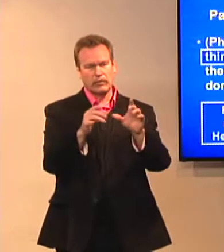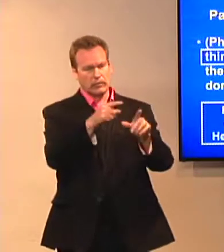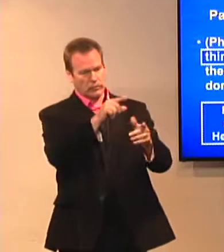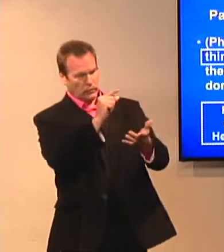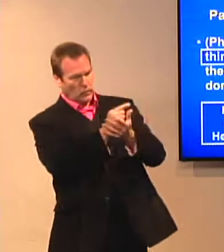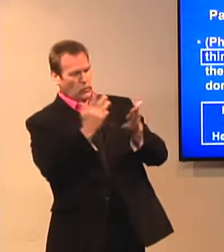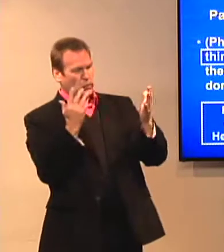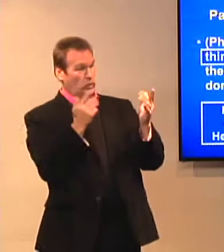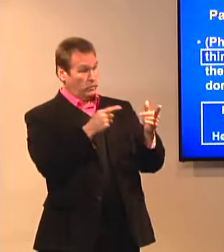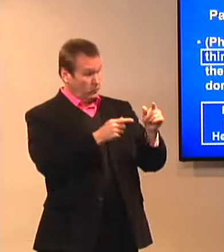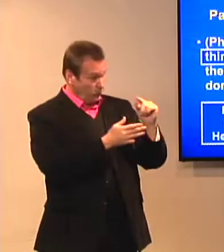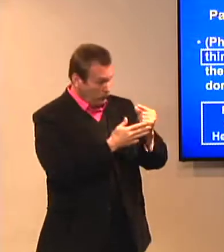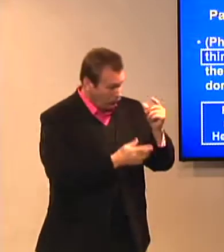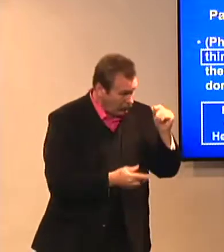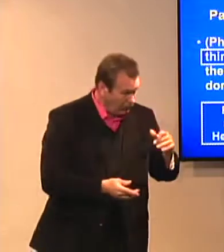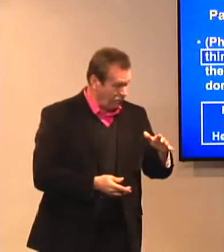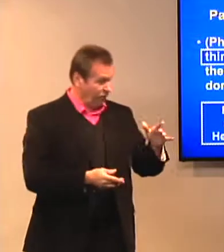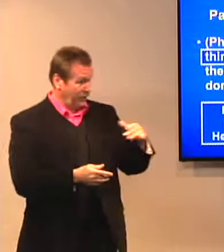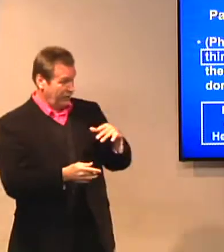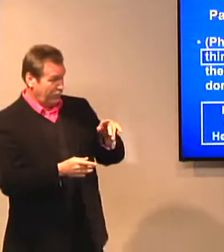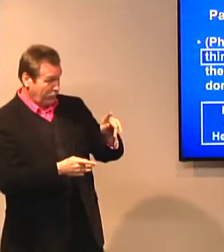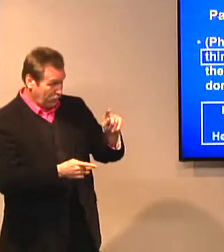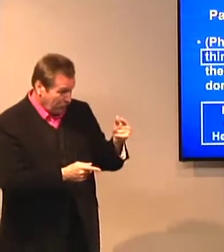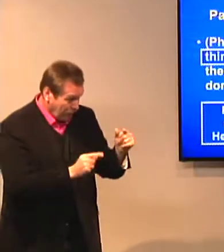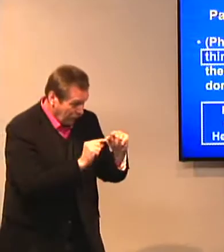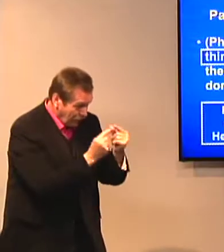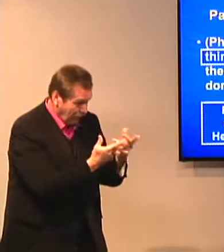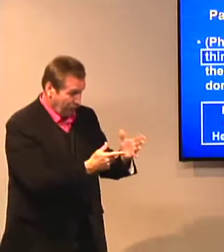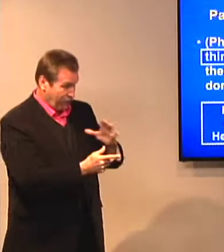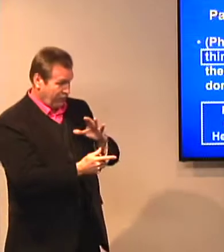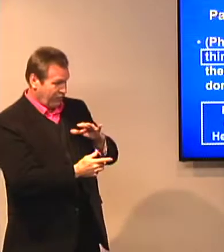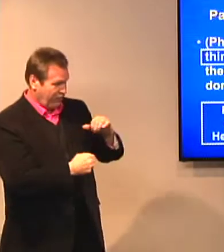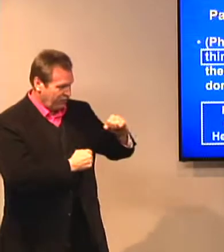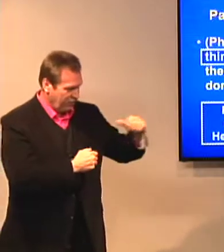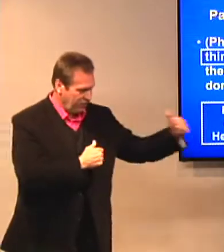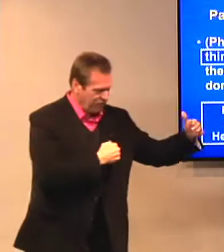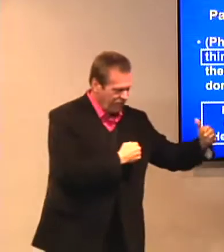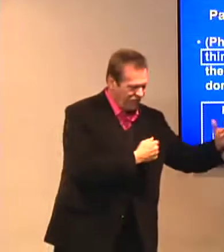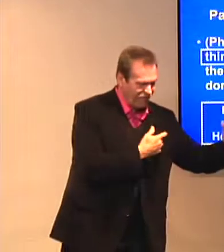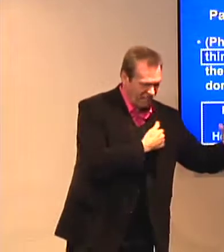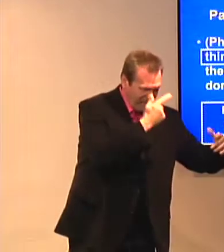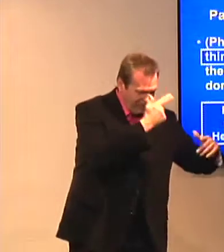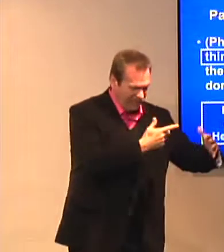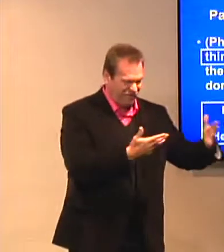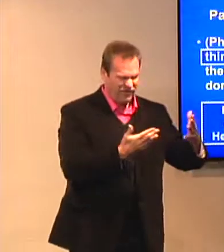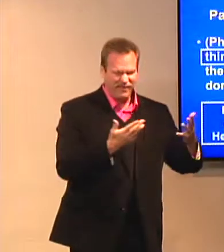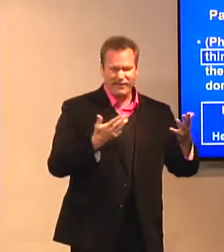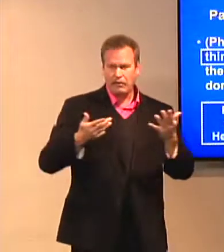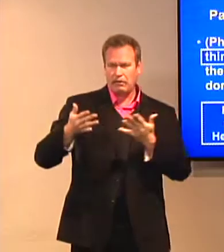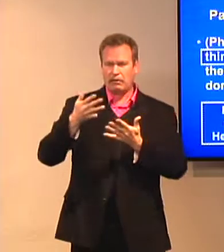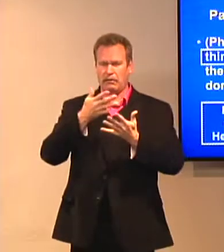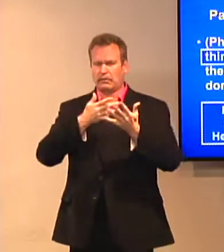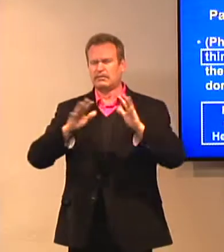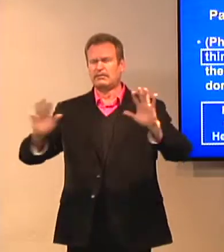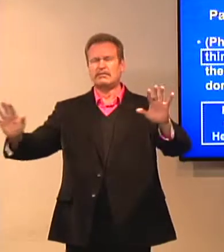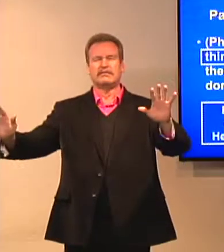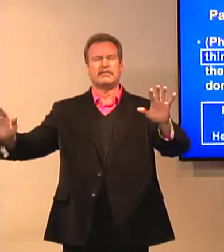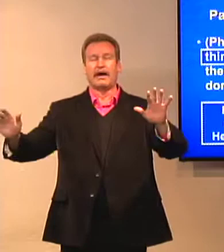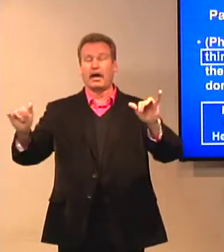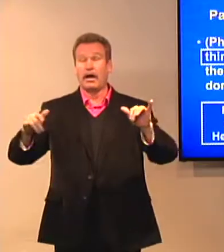You know, maybe a certificate of graduation and you say, oh, you really moved on. You know, all of these